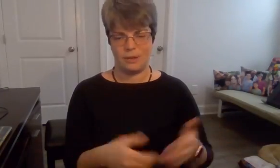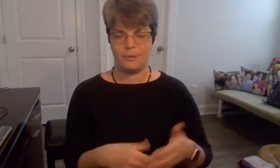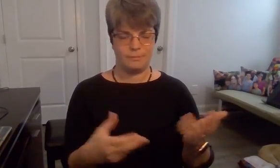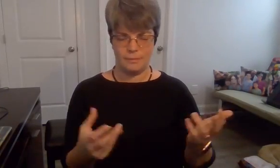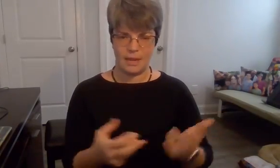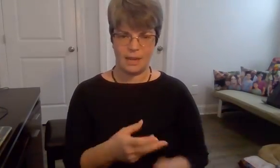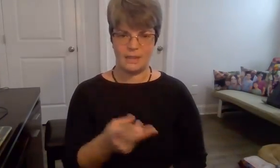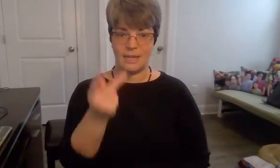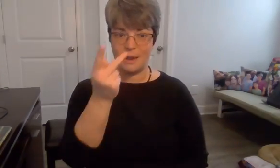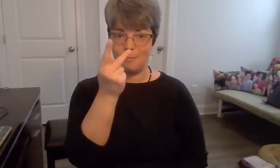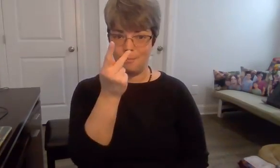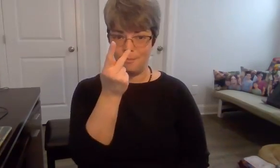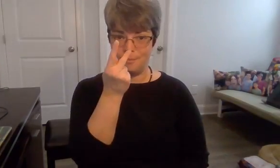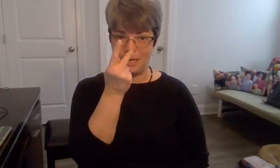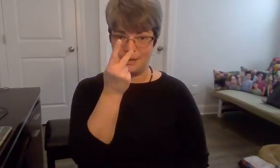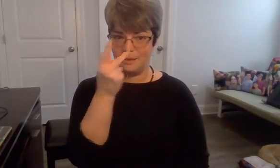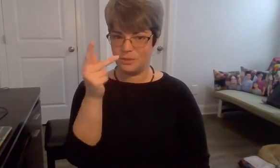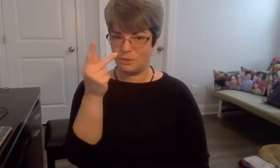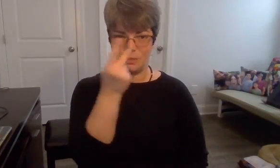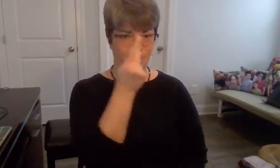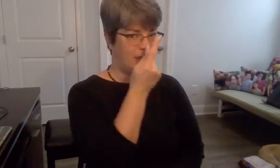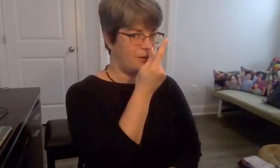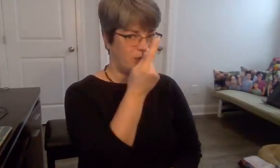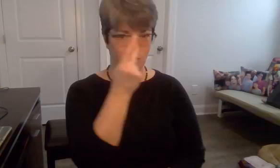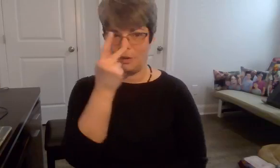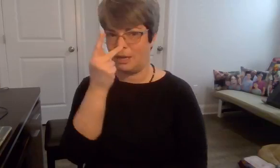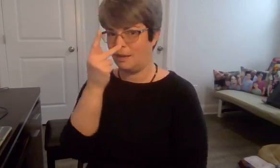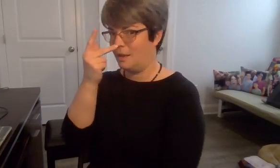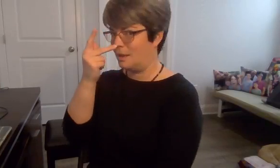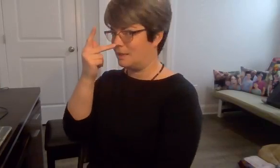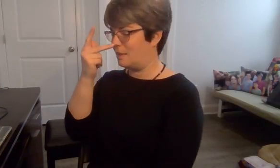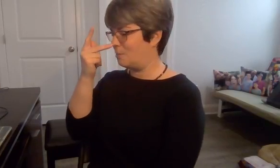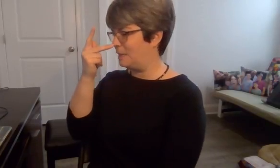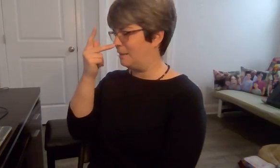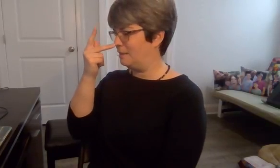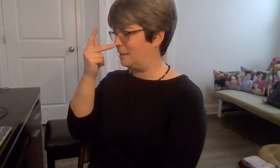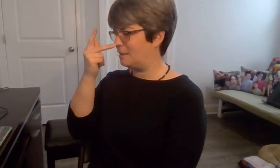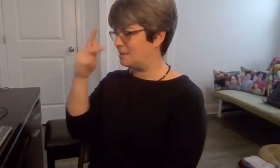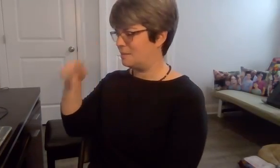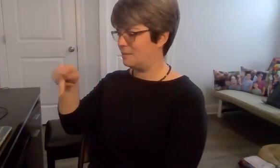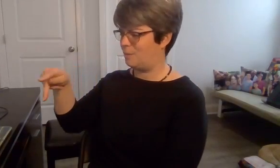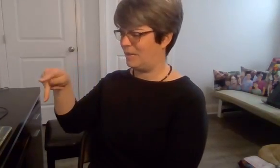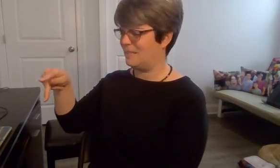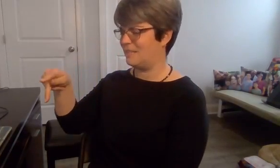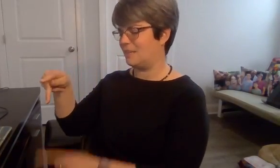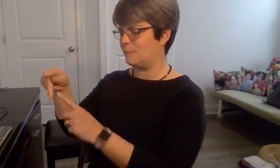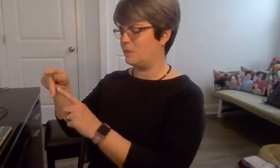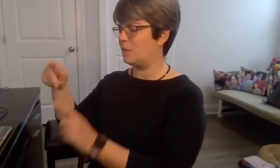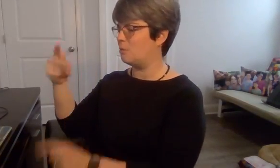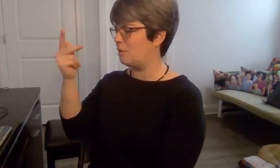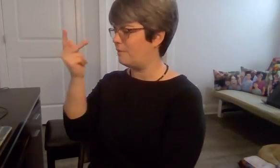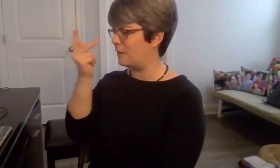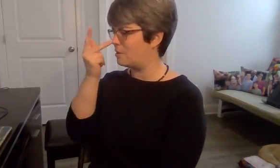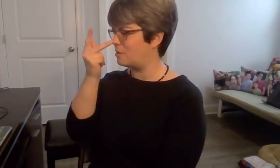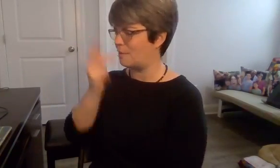diaper, and I'd sign P. So to pee or to urinate is the letter P, like this. So P is like this, but you take your middle finger and you tap it on